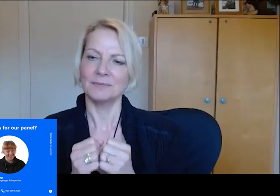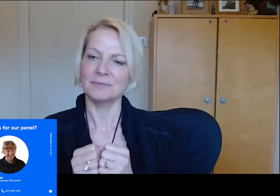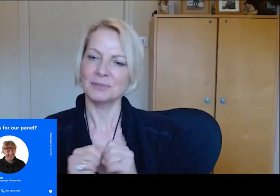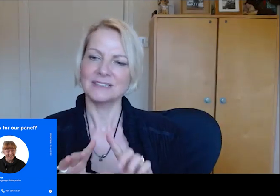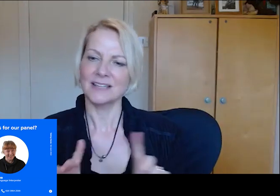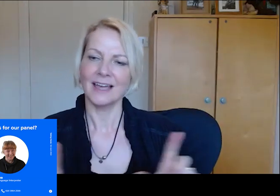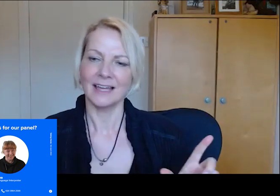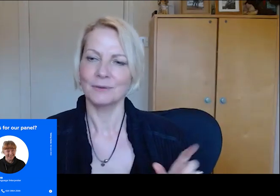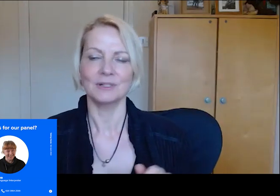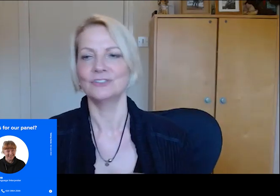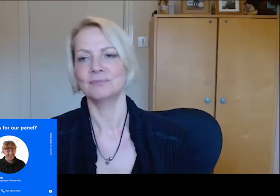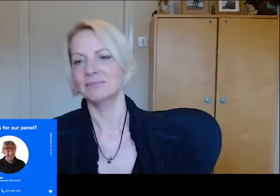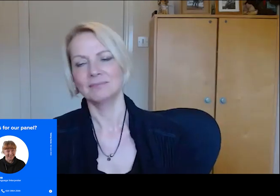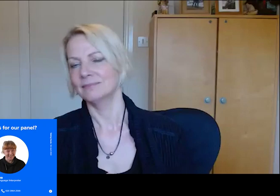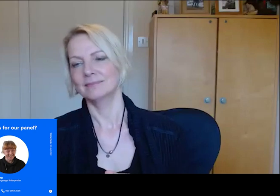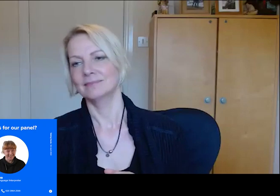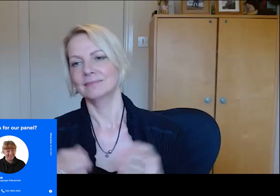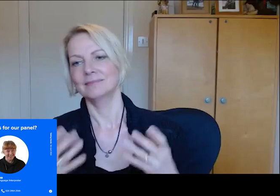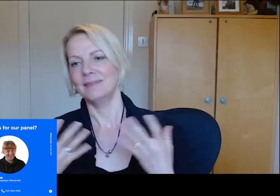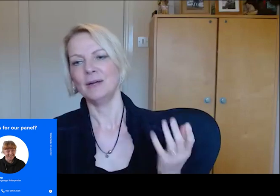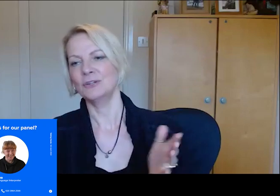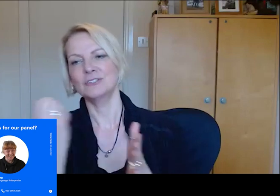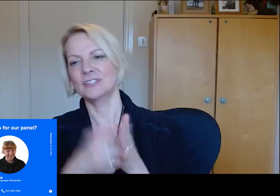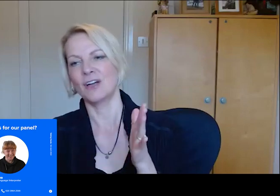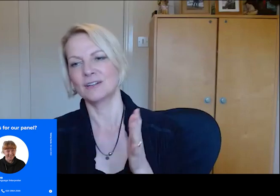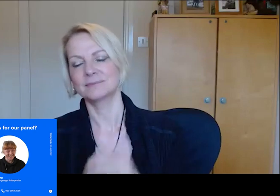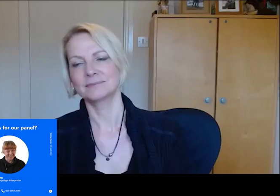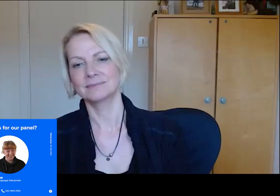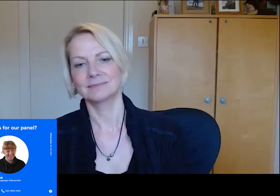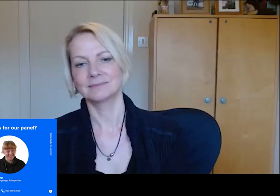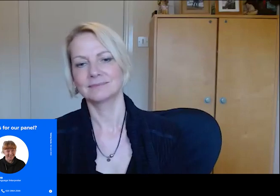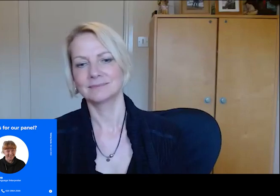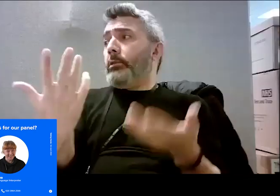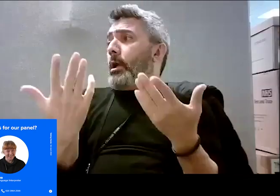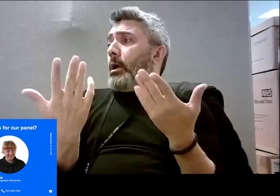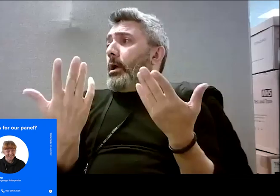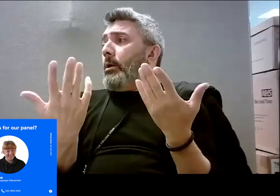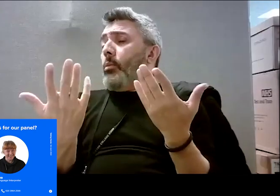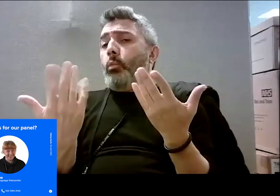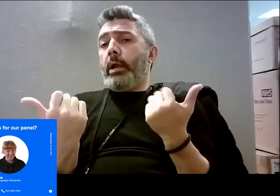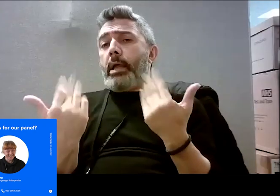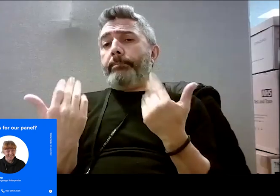British Sign Language? How can you start? Okay.